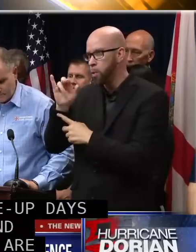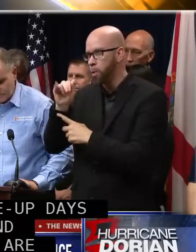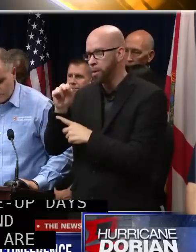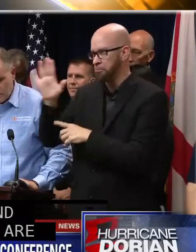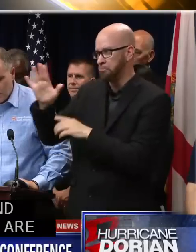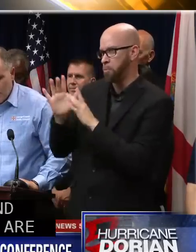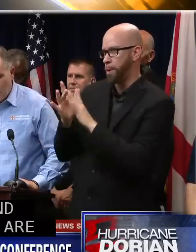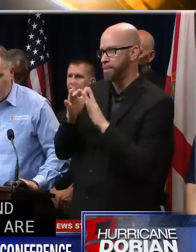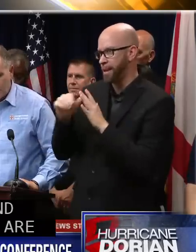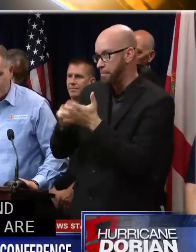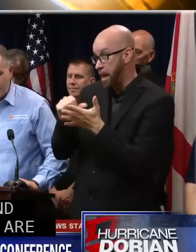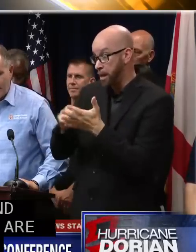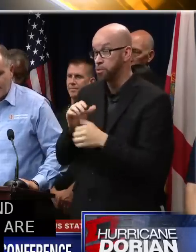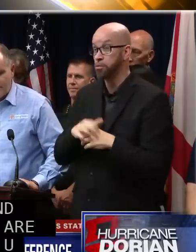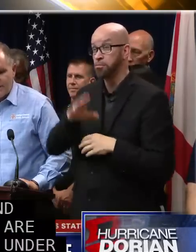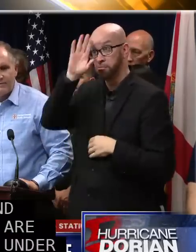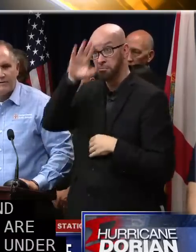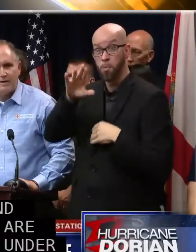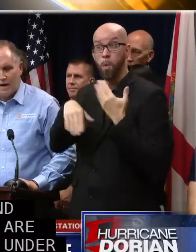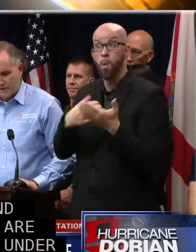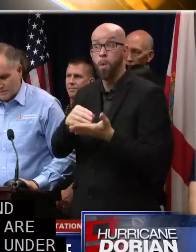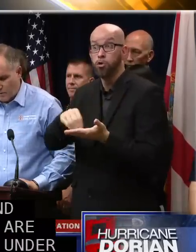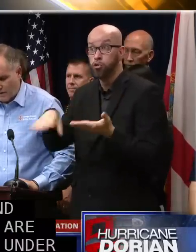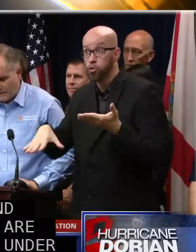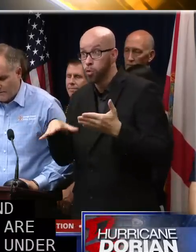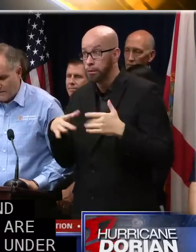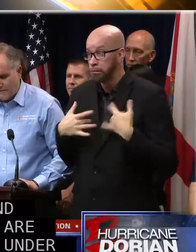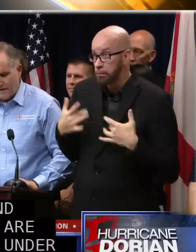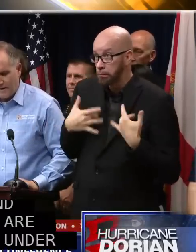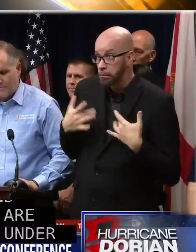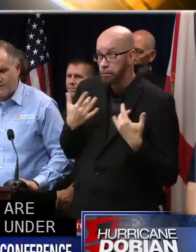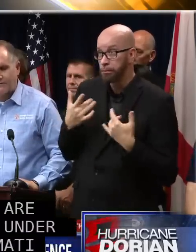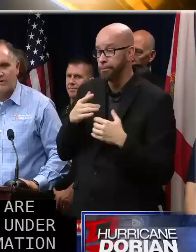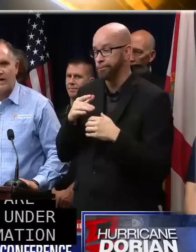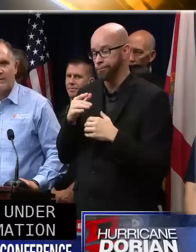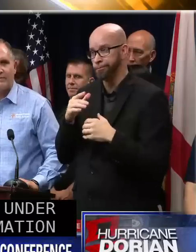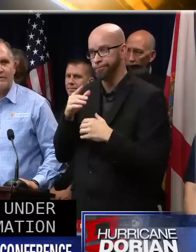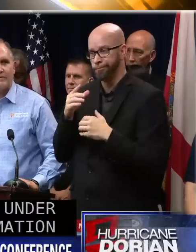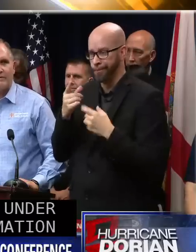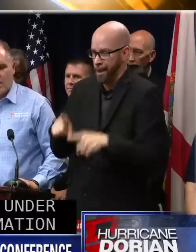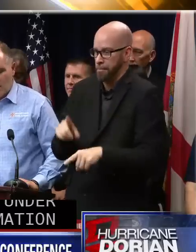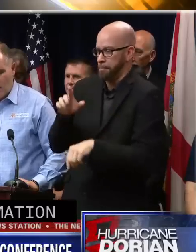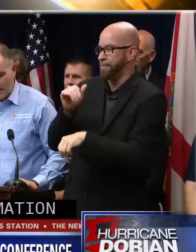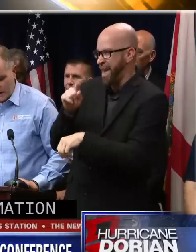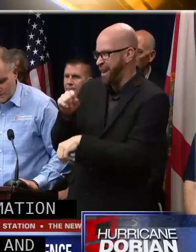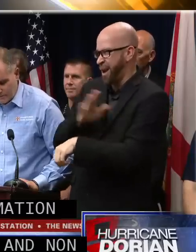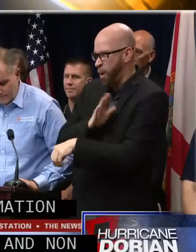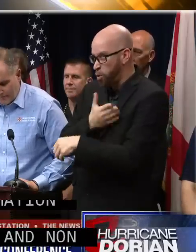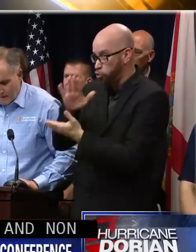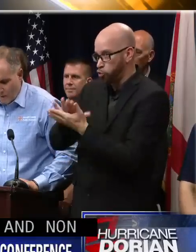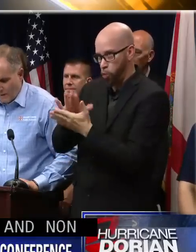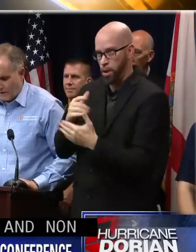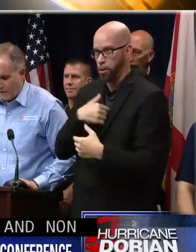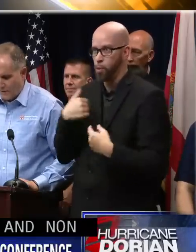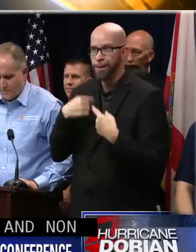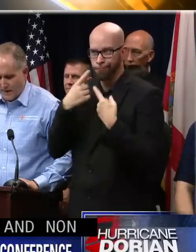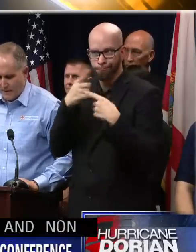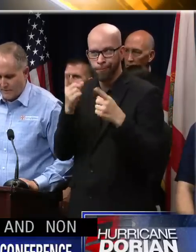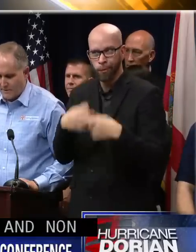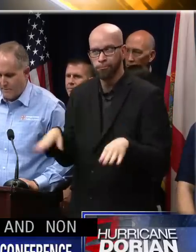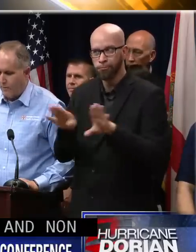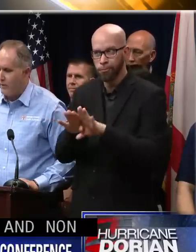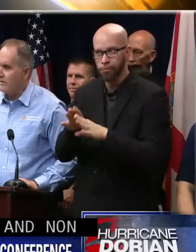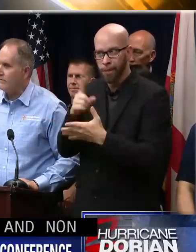page. All student activities and non-school activities taking place on our campuses are canceled. We